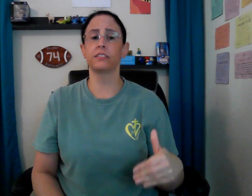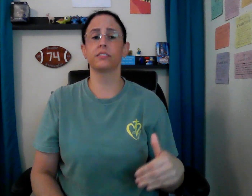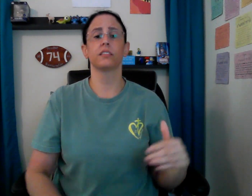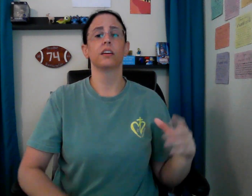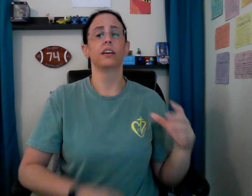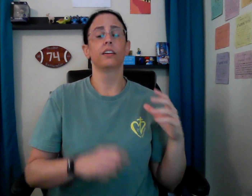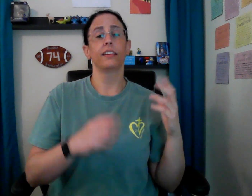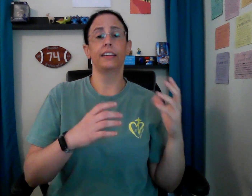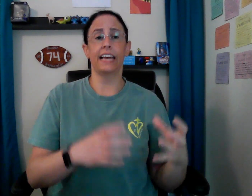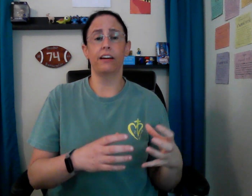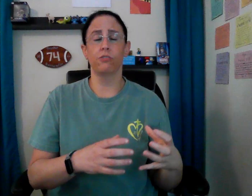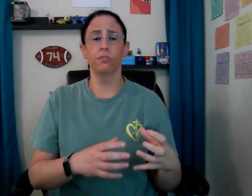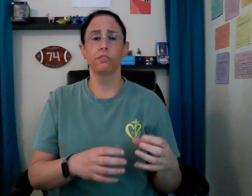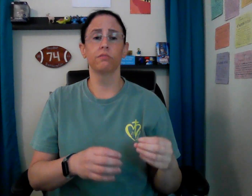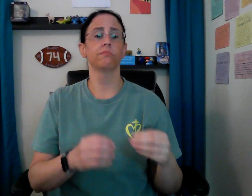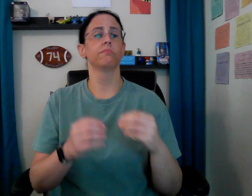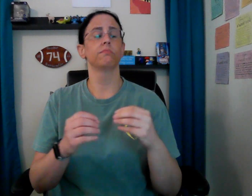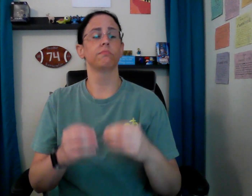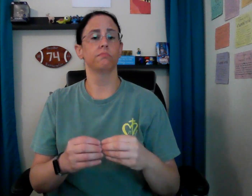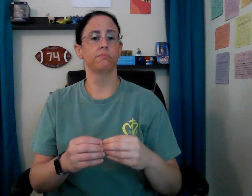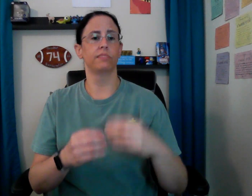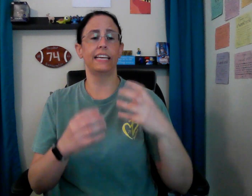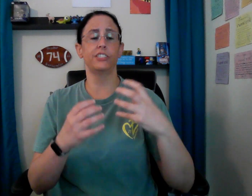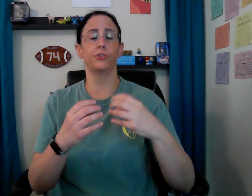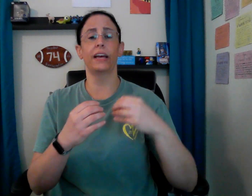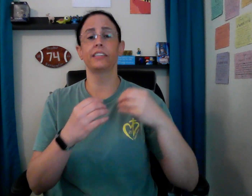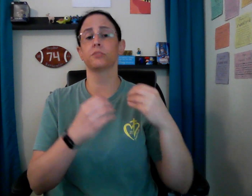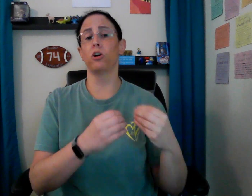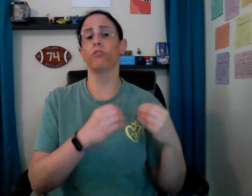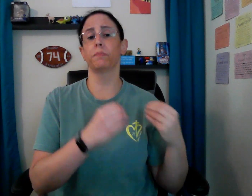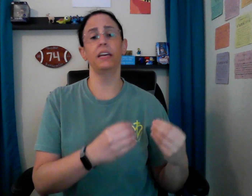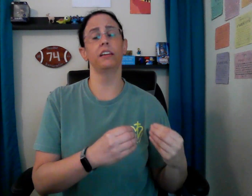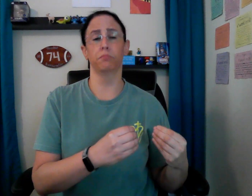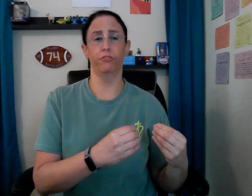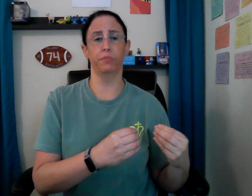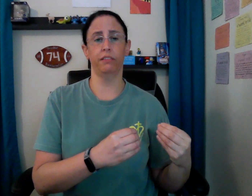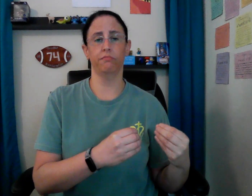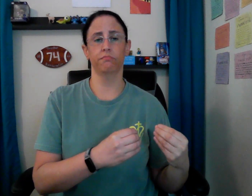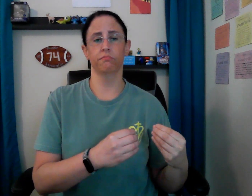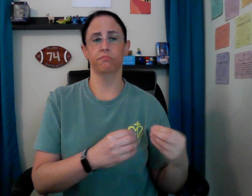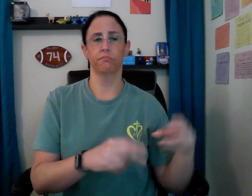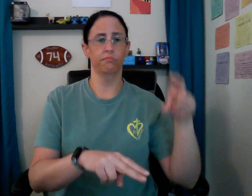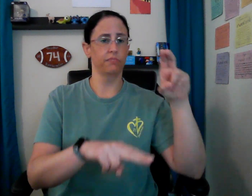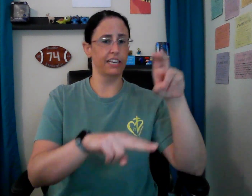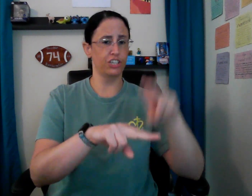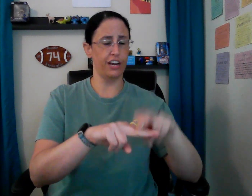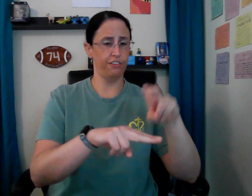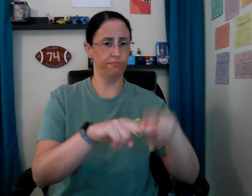movements. Noun, they do a small repeated movement, like chair.